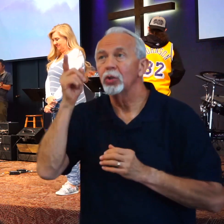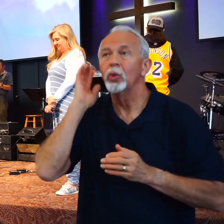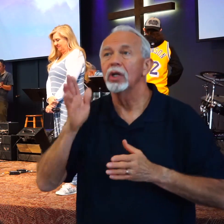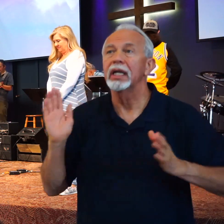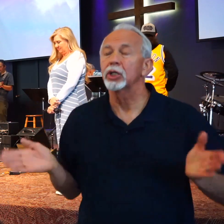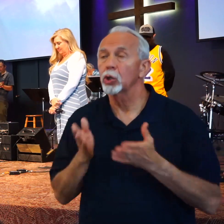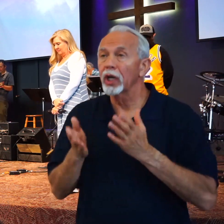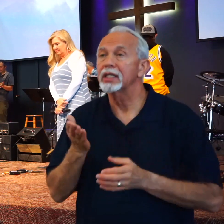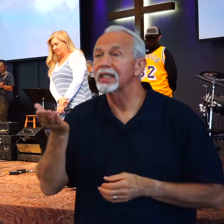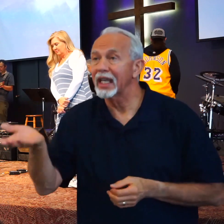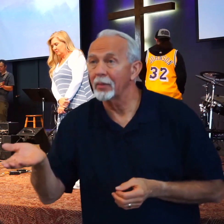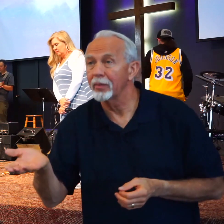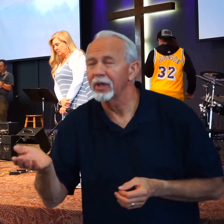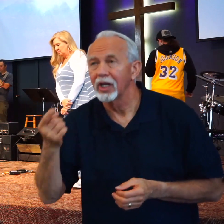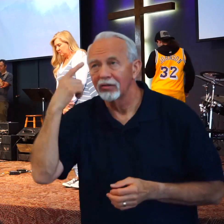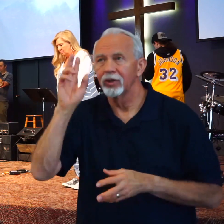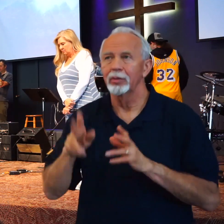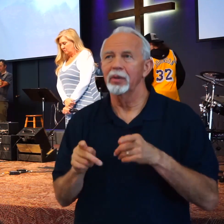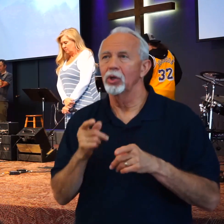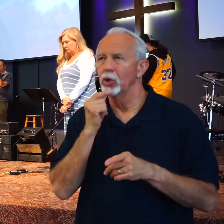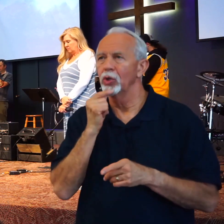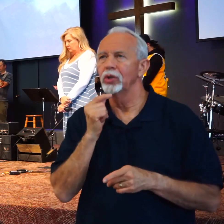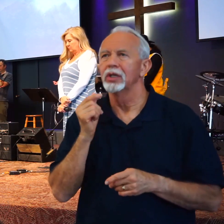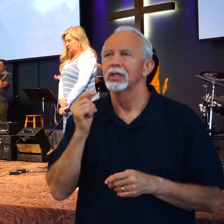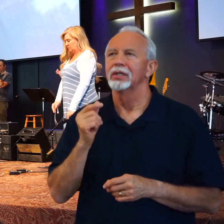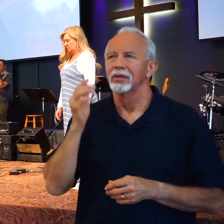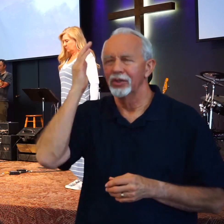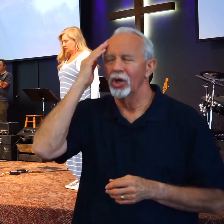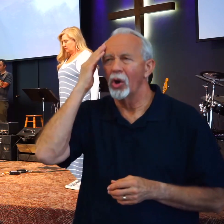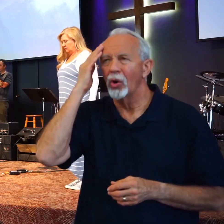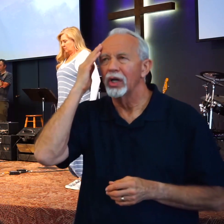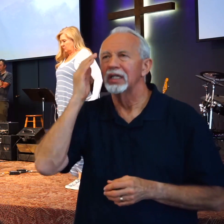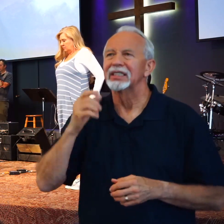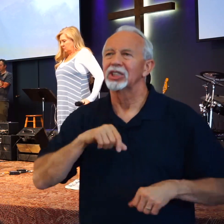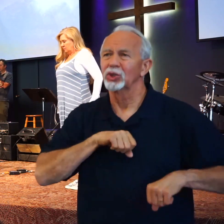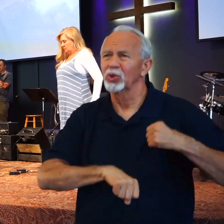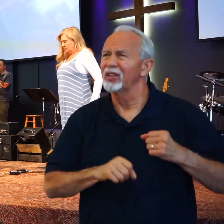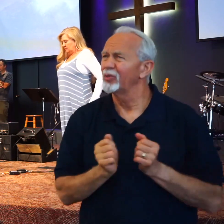them. For those here who know grief without hope,